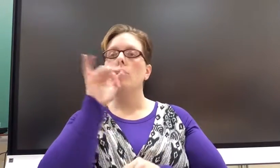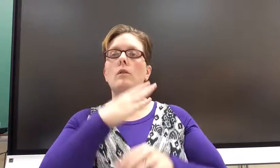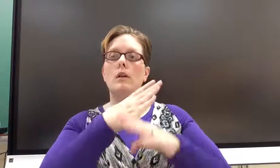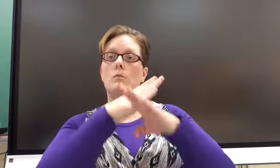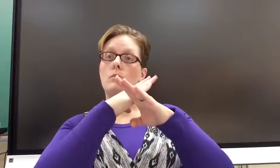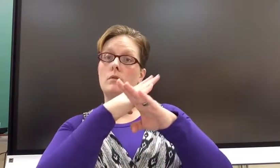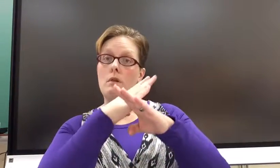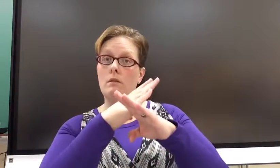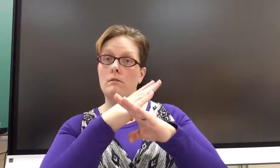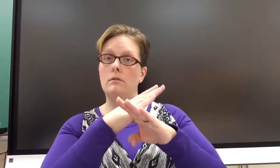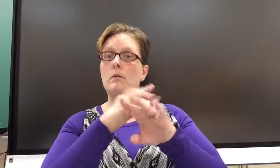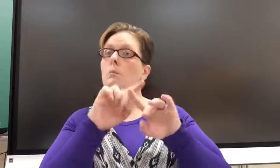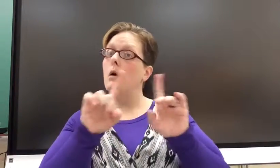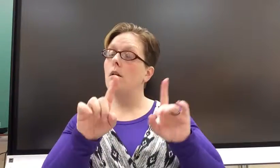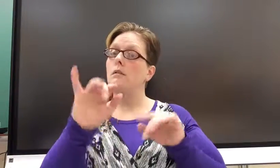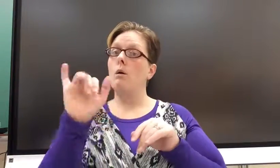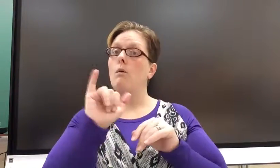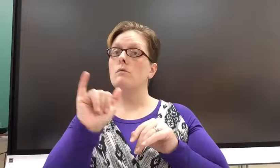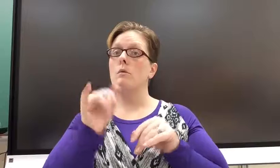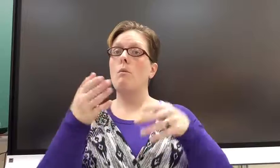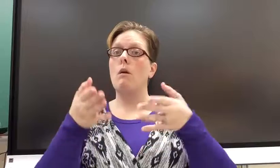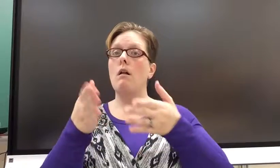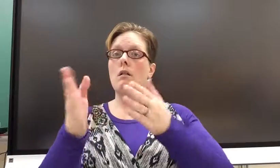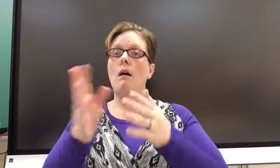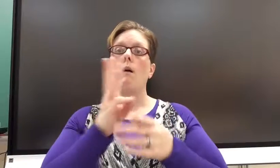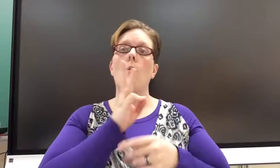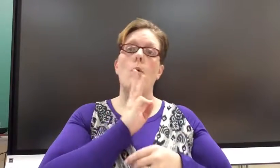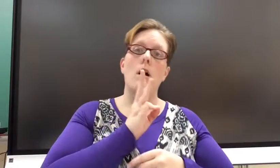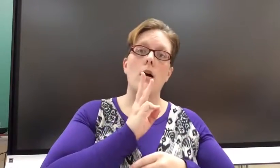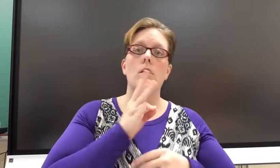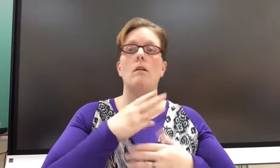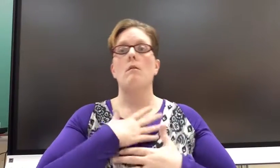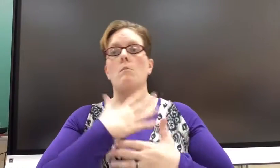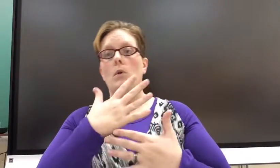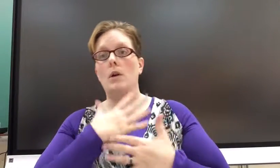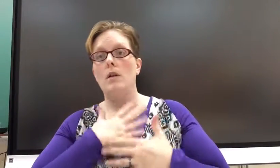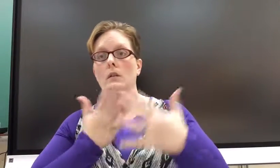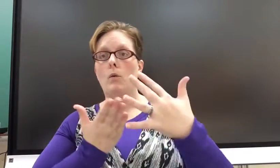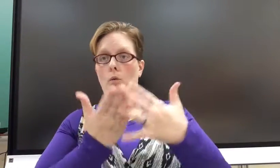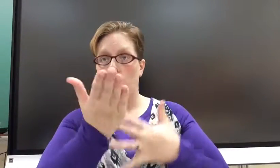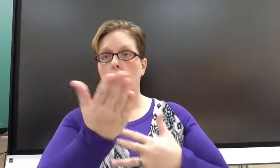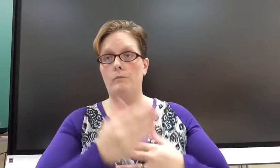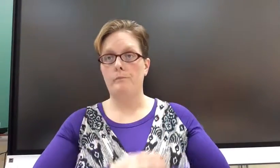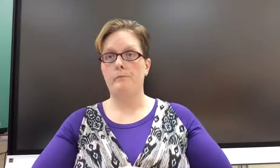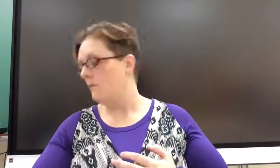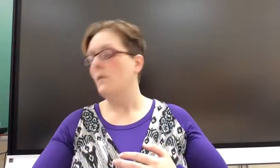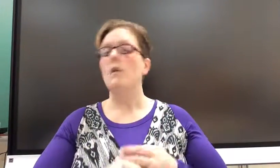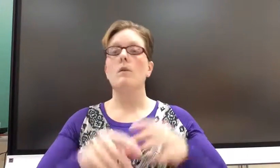That is for protection, but it also will allow things like water and air to get through